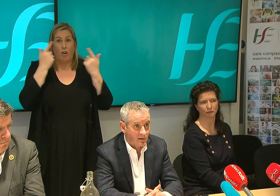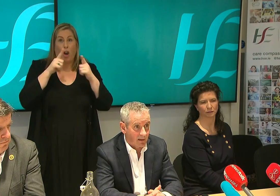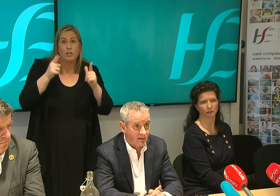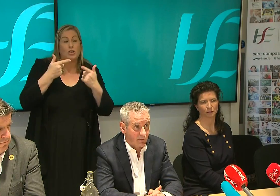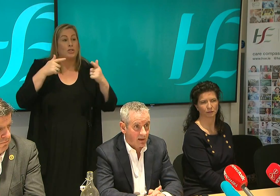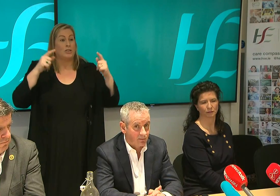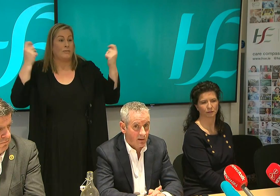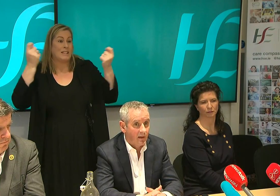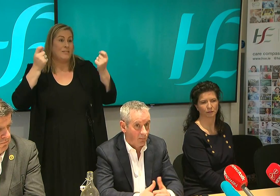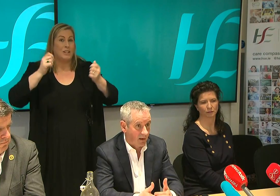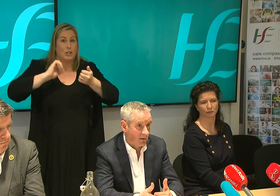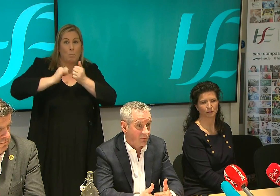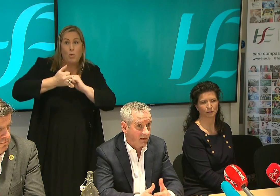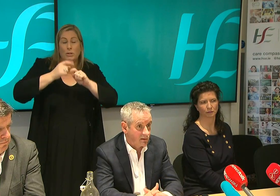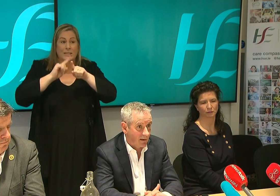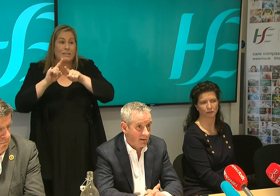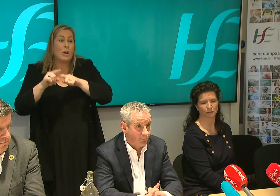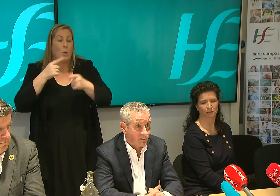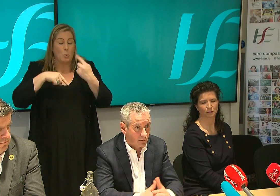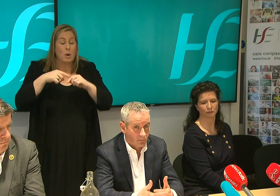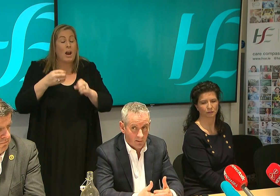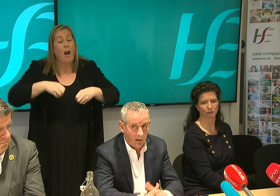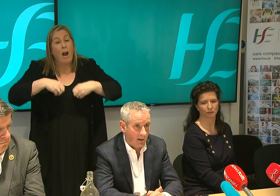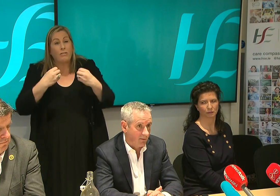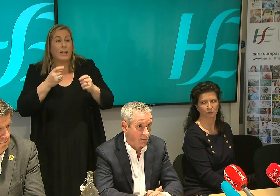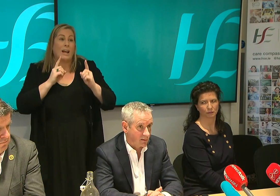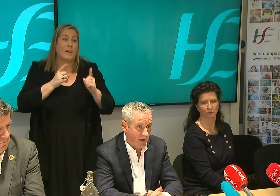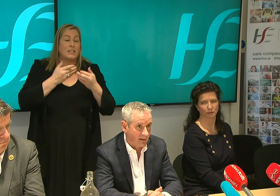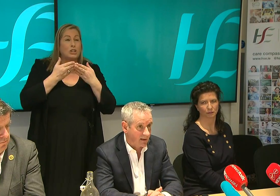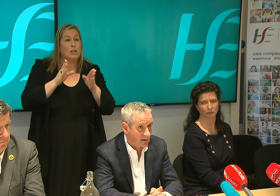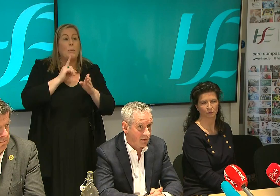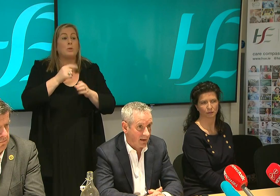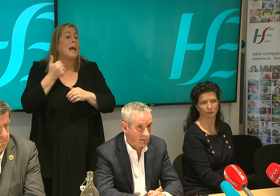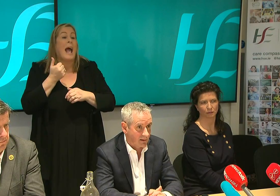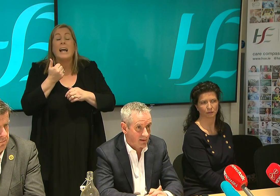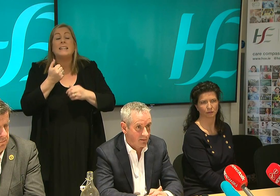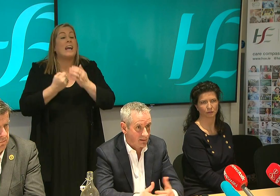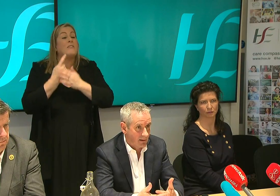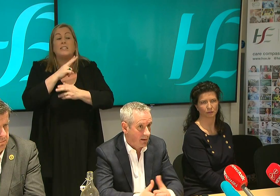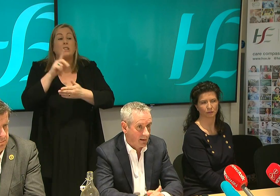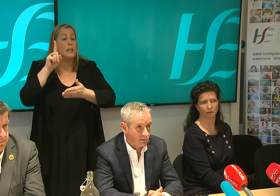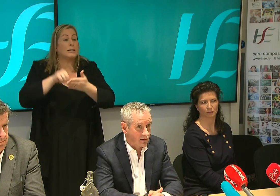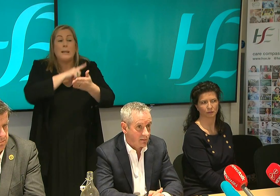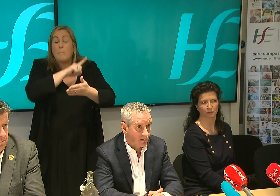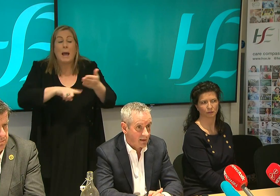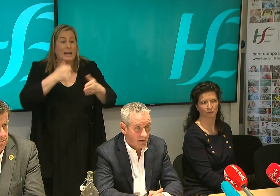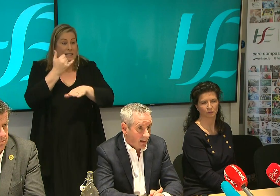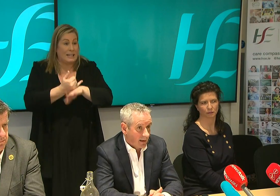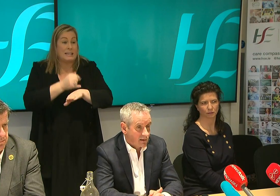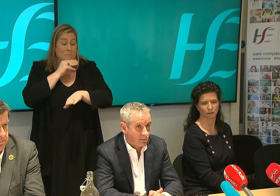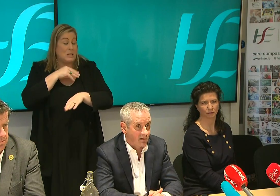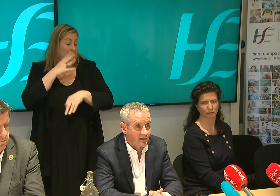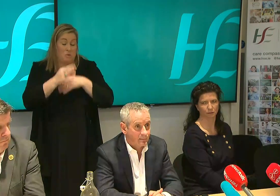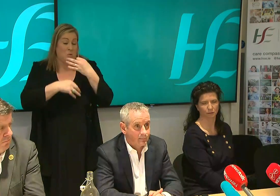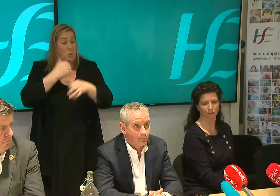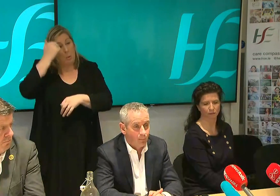in terms of gatherings that they're having, and we're giving advice generally. So any event that's planned that hasn't been asked by ourselves should still progress